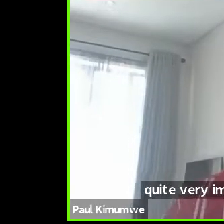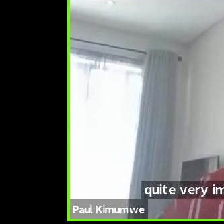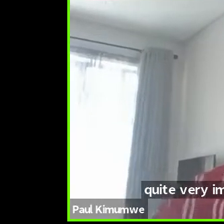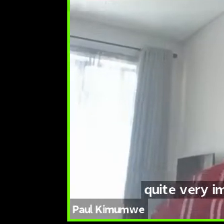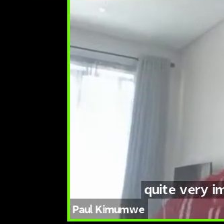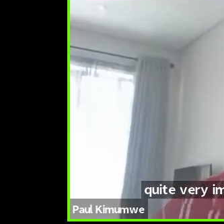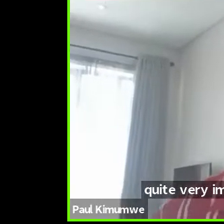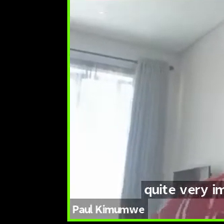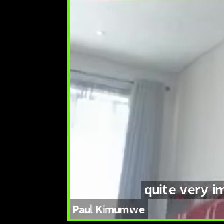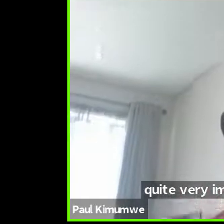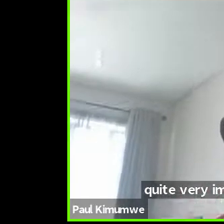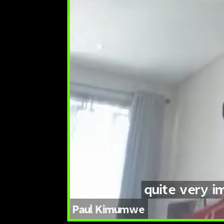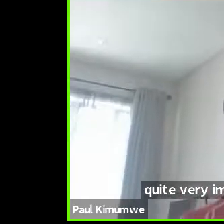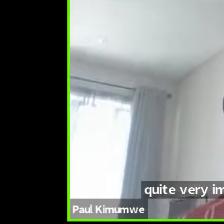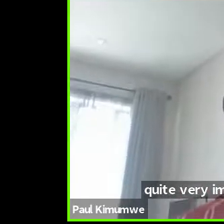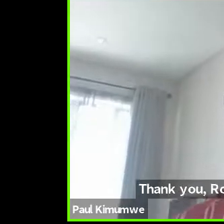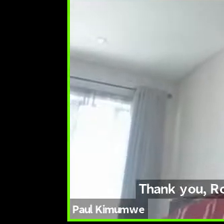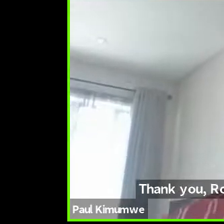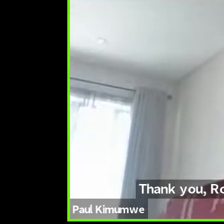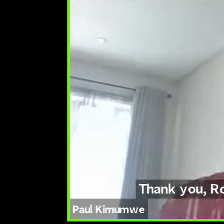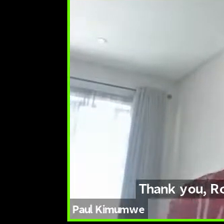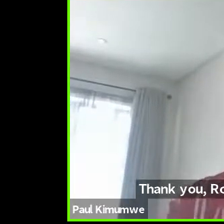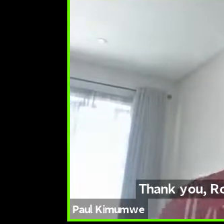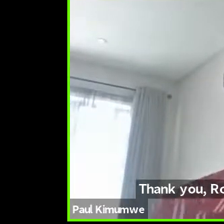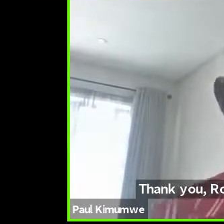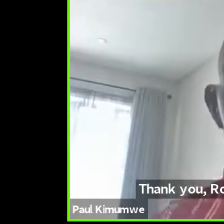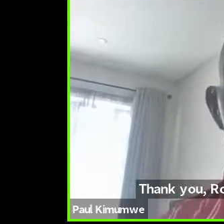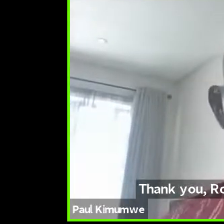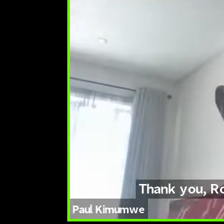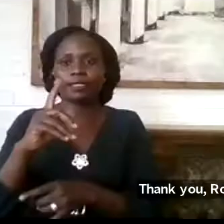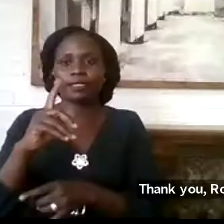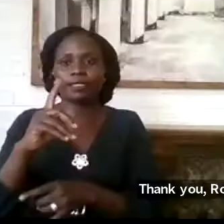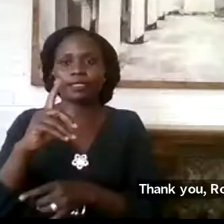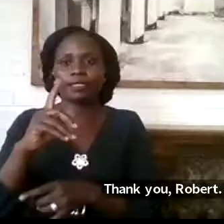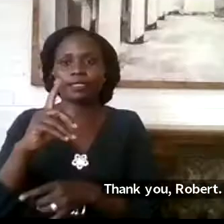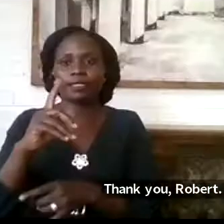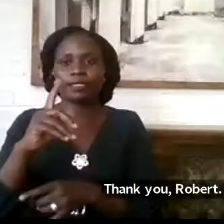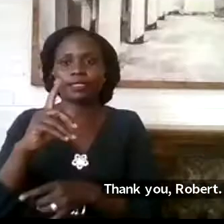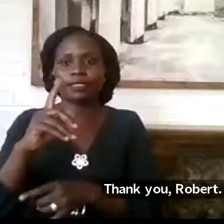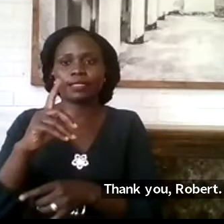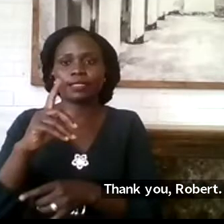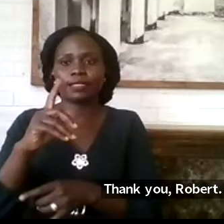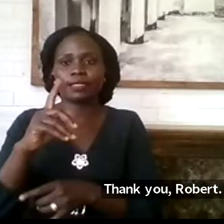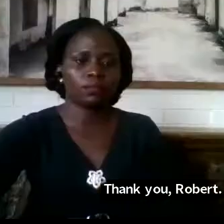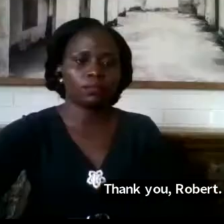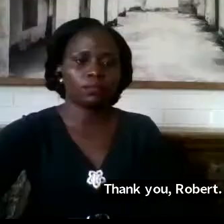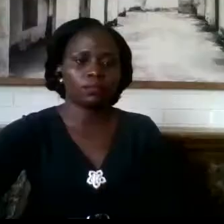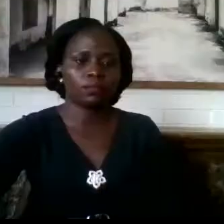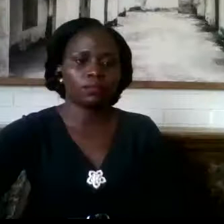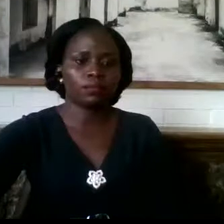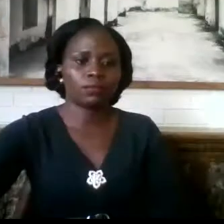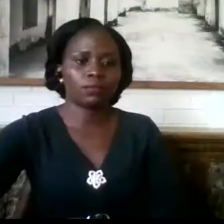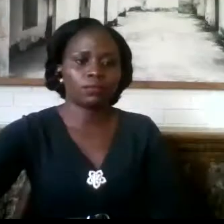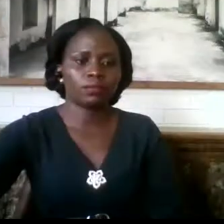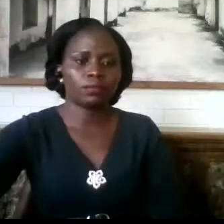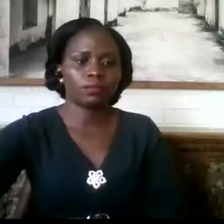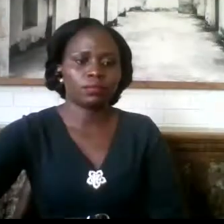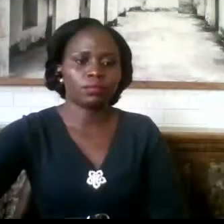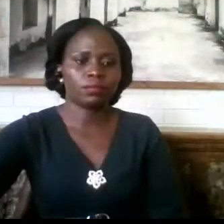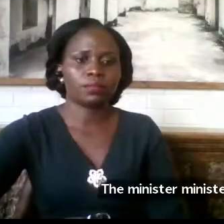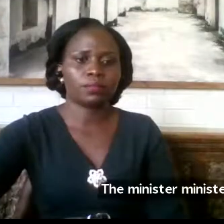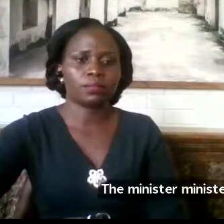And you talk about issues of attitude. The minister and Mr. Colorado also talked about issues of